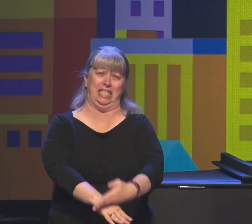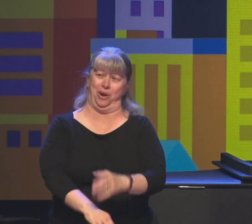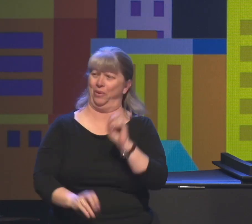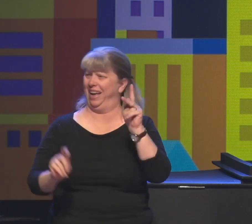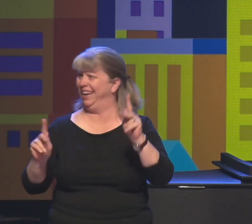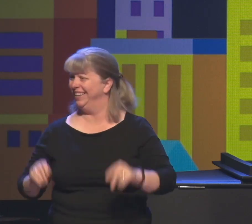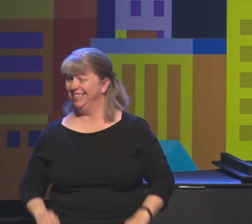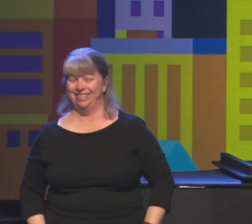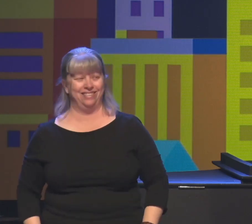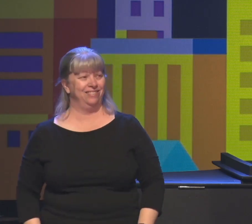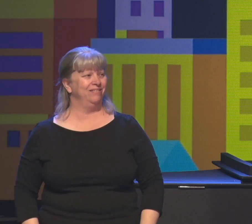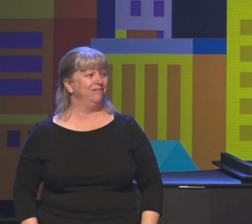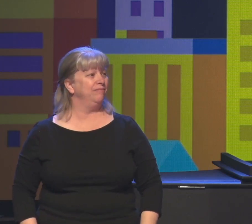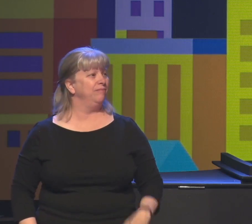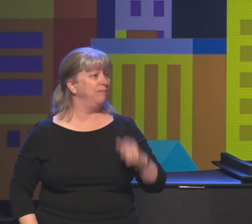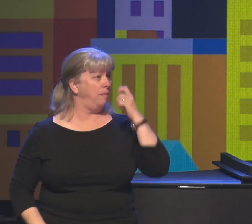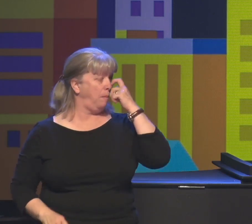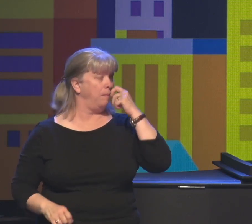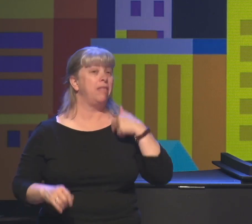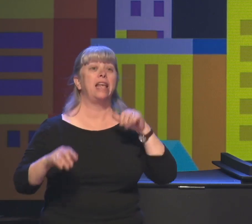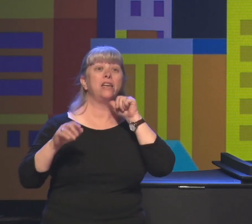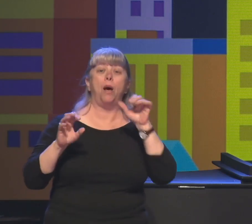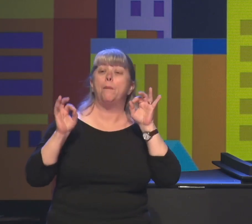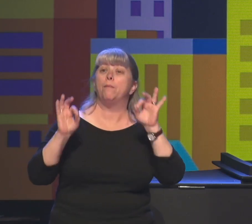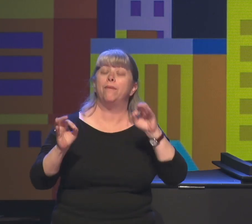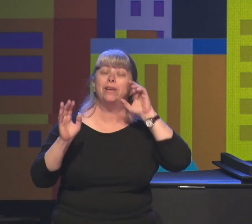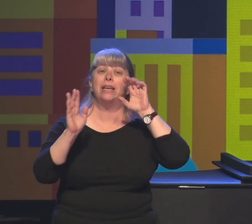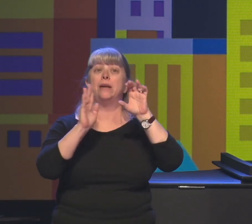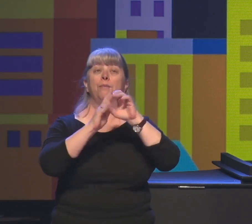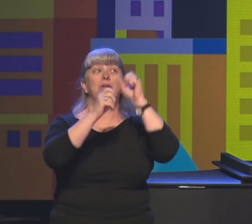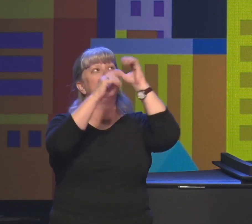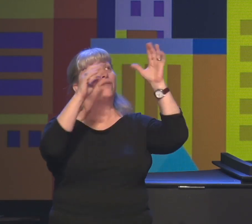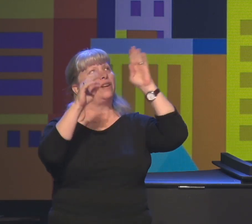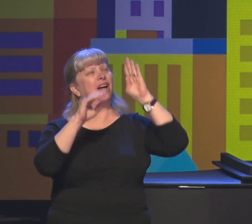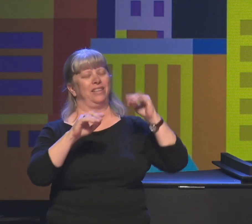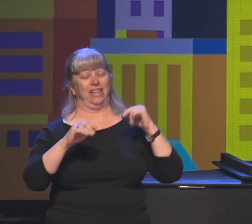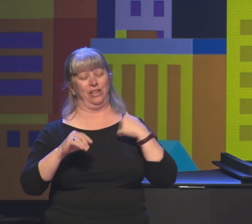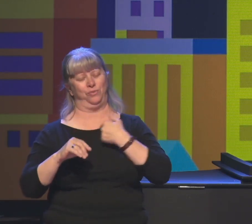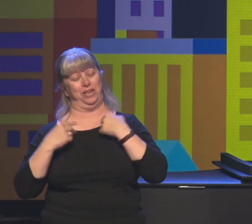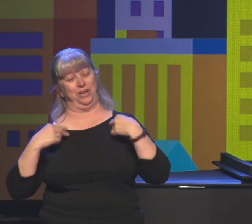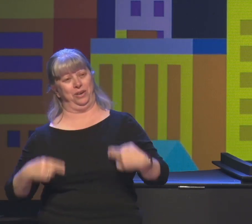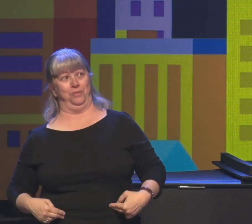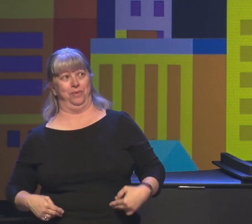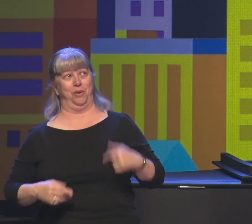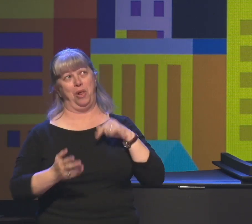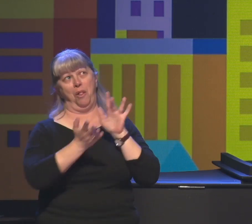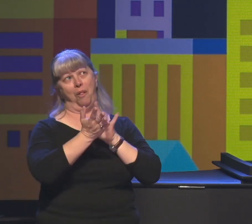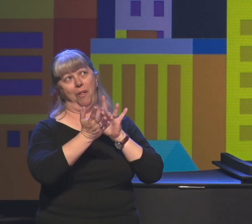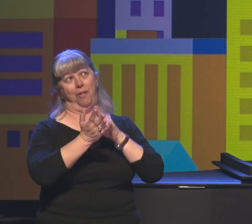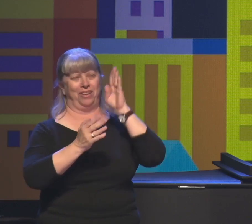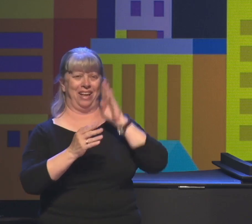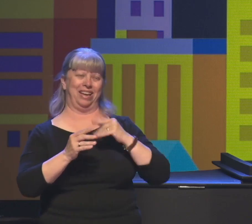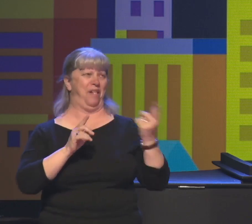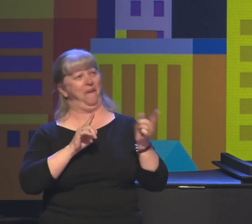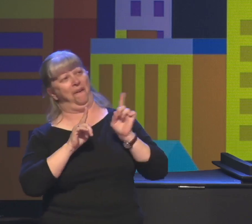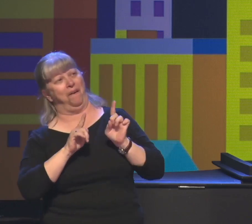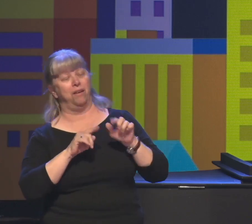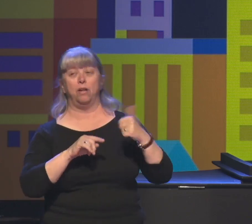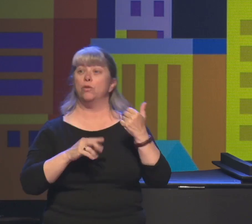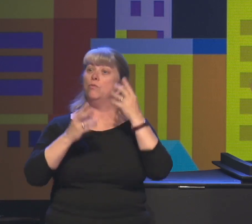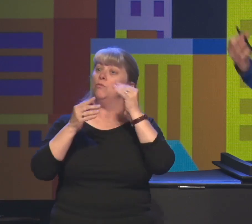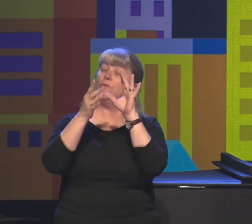okay? So that's not a perfect image of God. That's a perfect image of what we as humans like to do with God. Like let's just get God on our side. And then we have these other